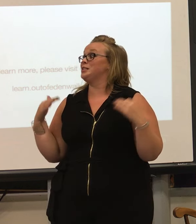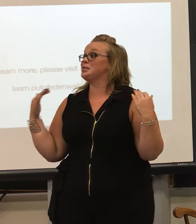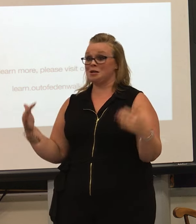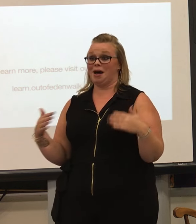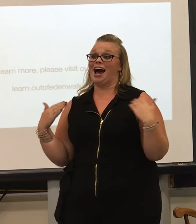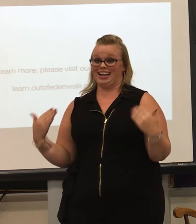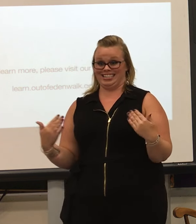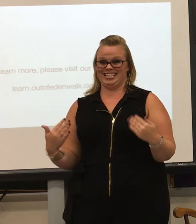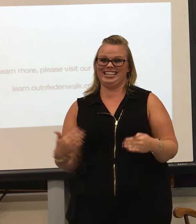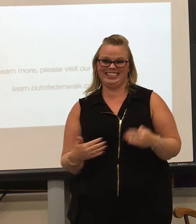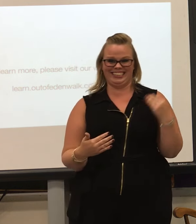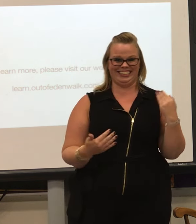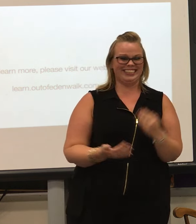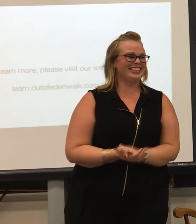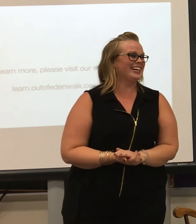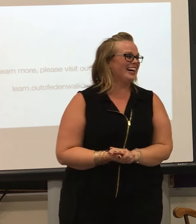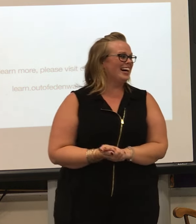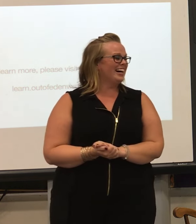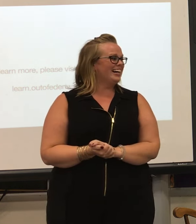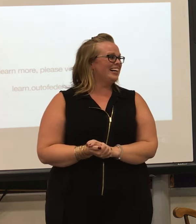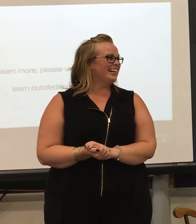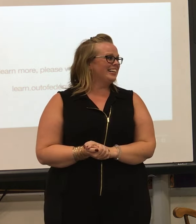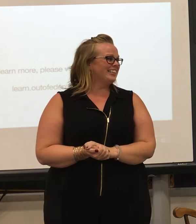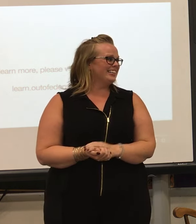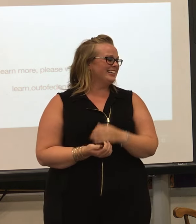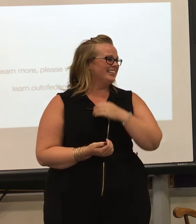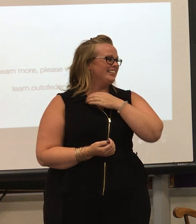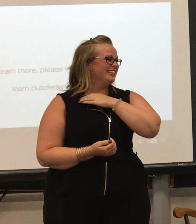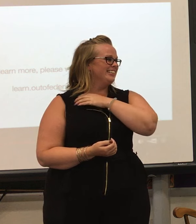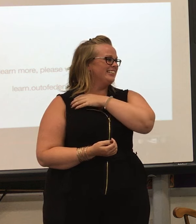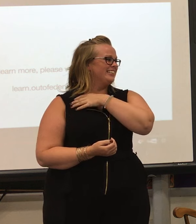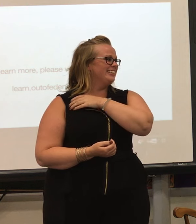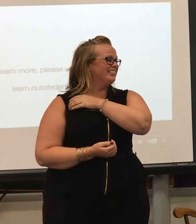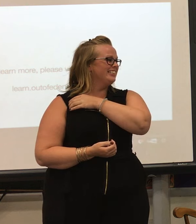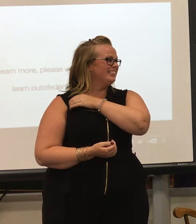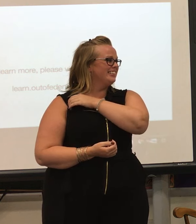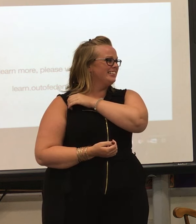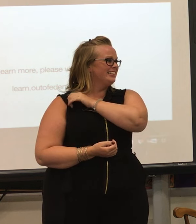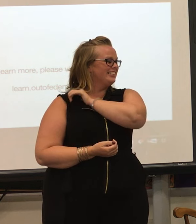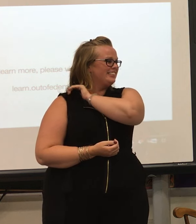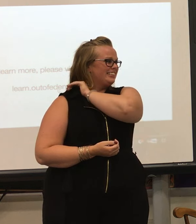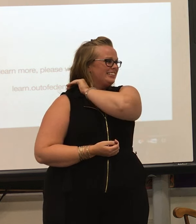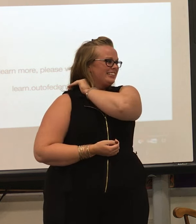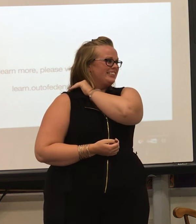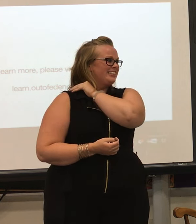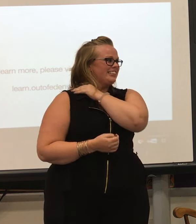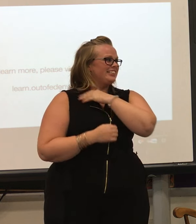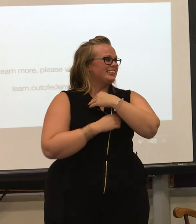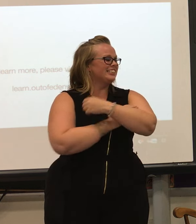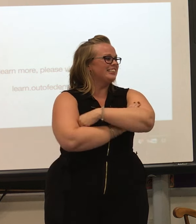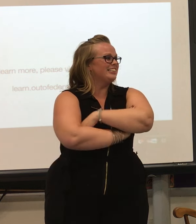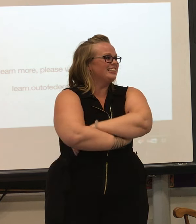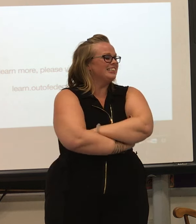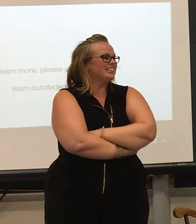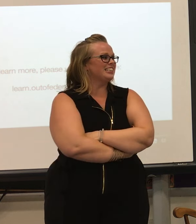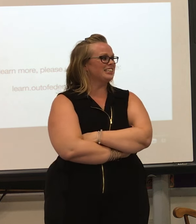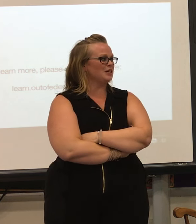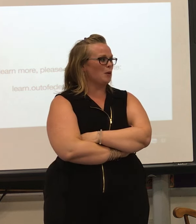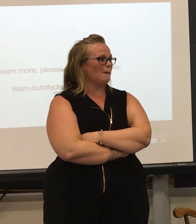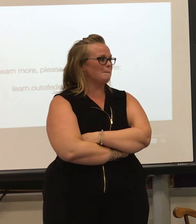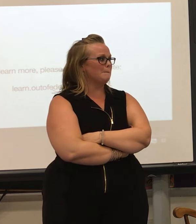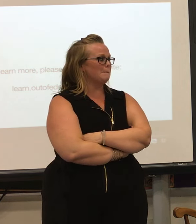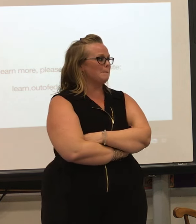there was some reasoning behind it. And there's like along with our Out of Eden walk and Paul's all effect